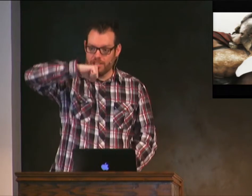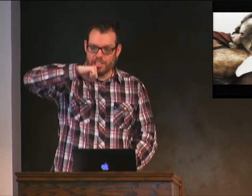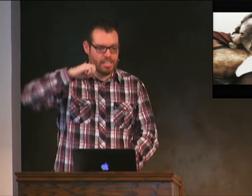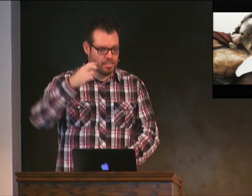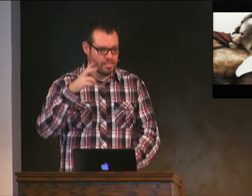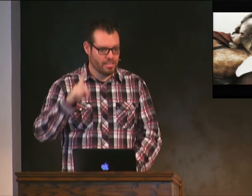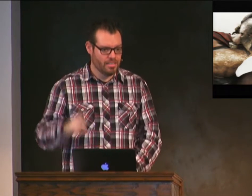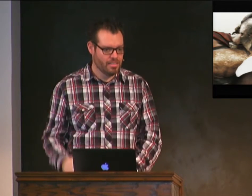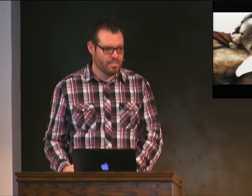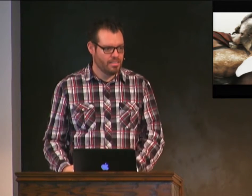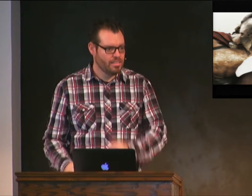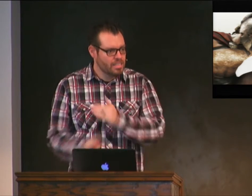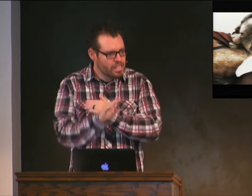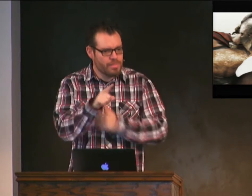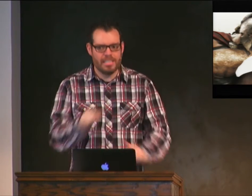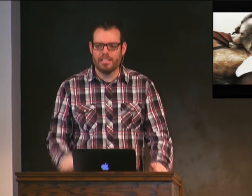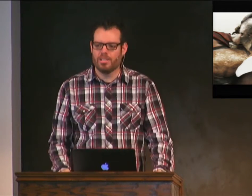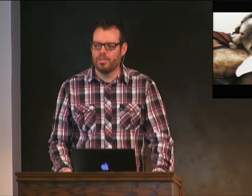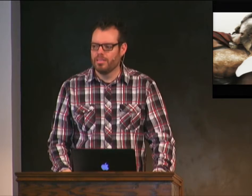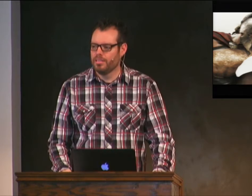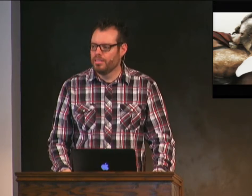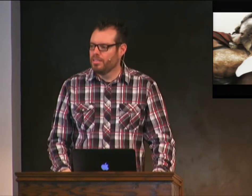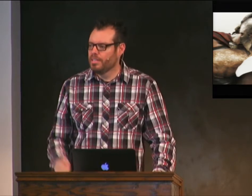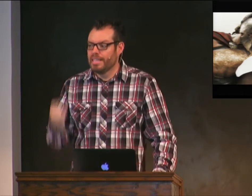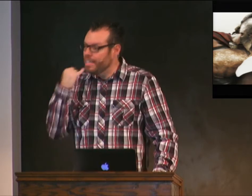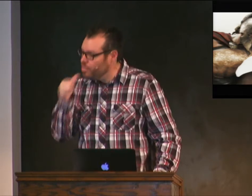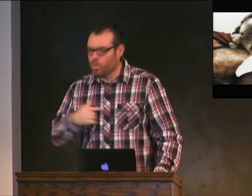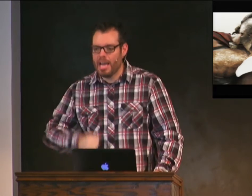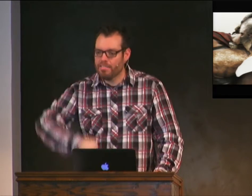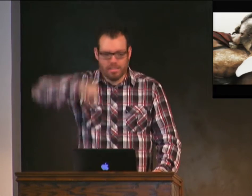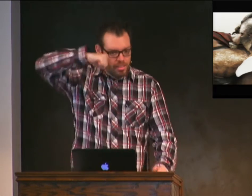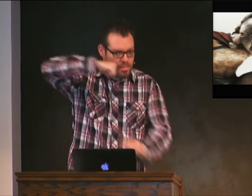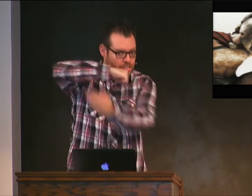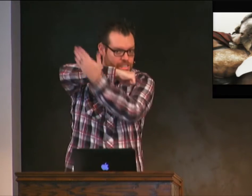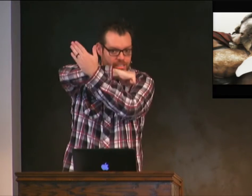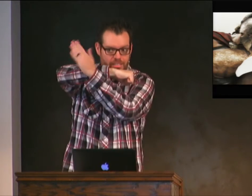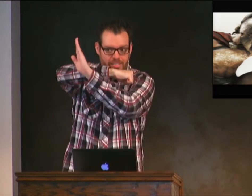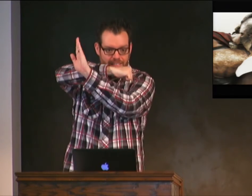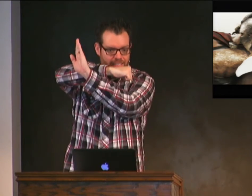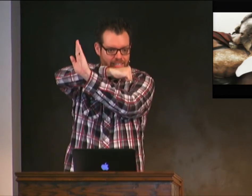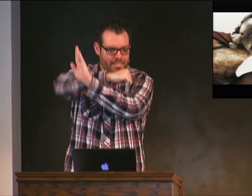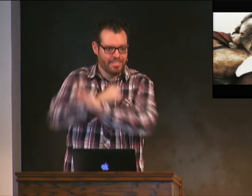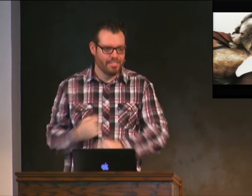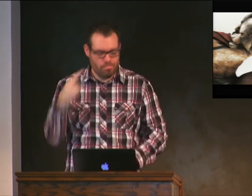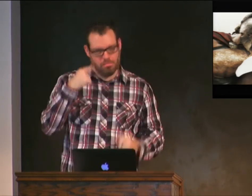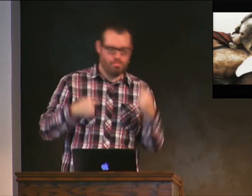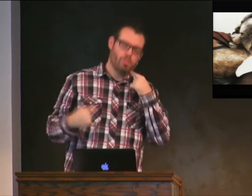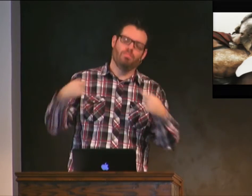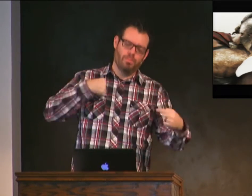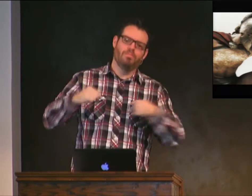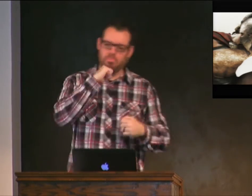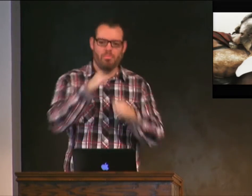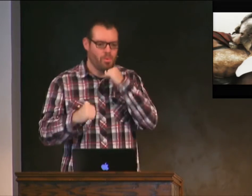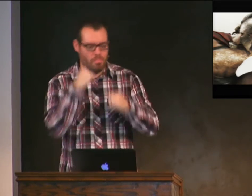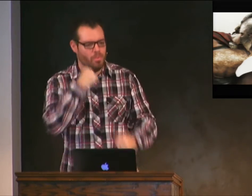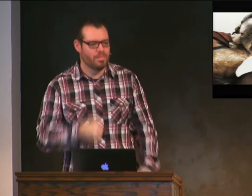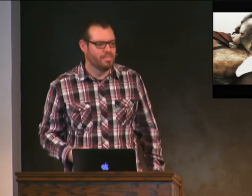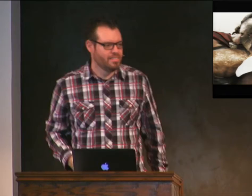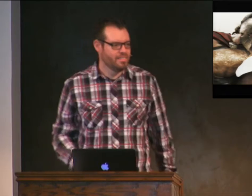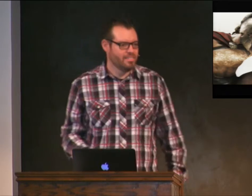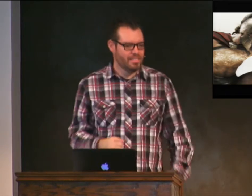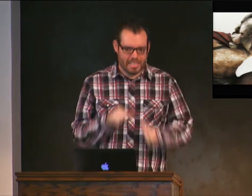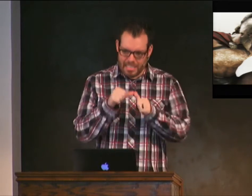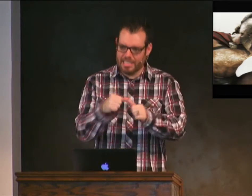have the shield, it's going to protect you. If you don't have the shield, boom, boom, boom, boom, boom,